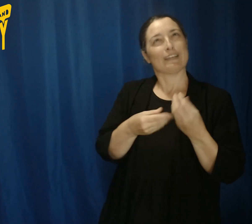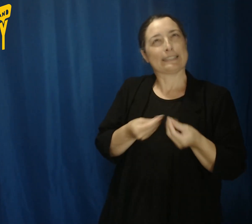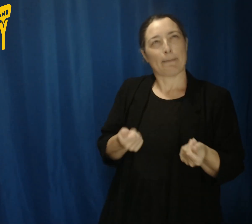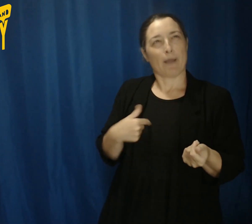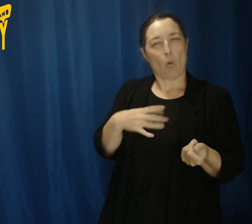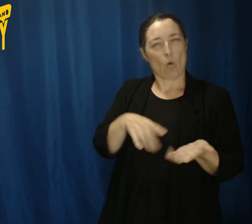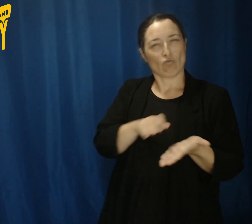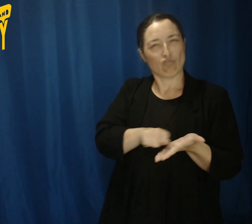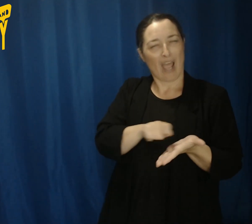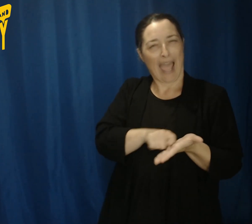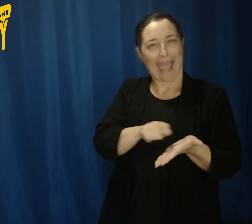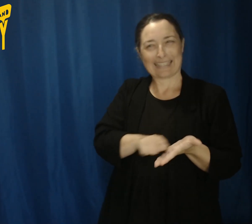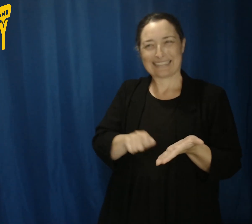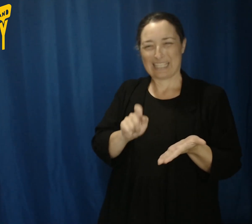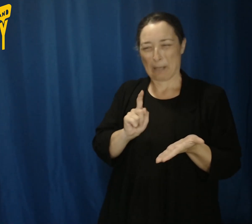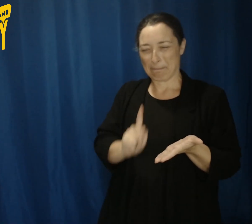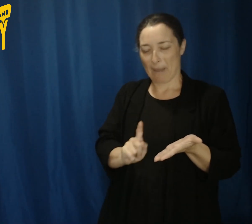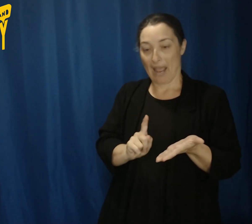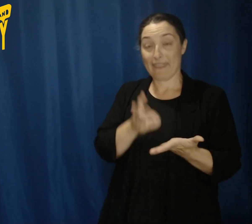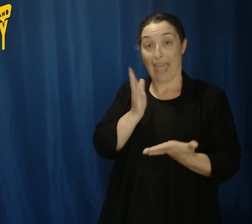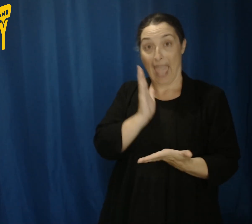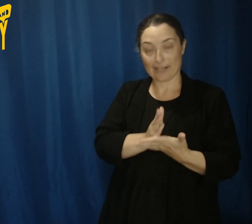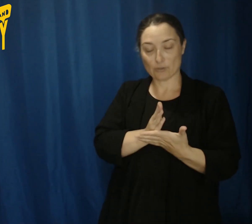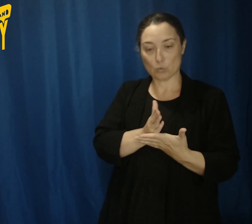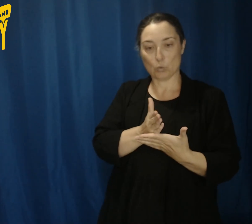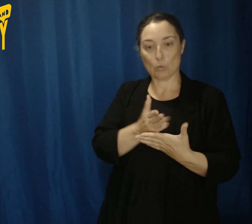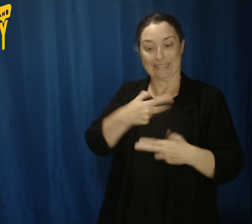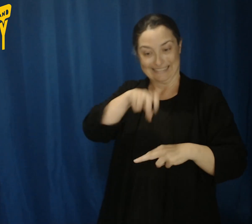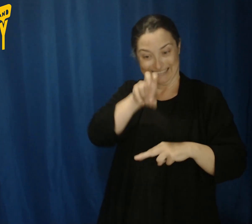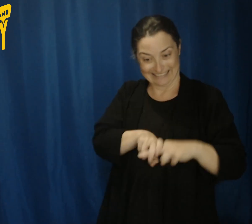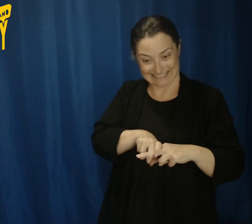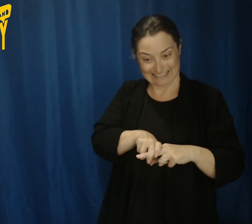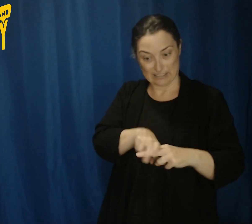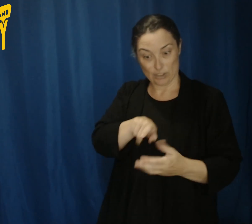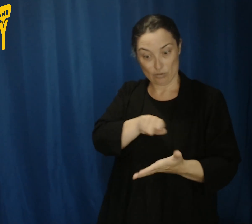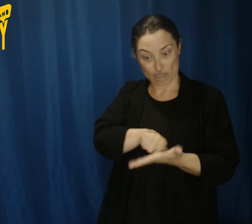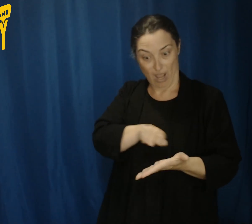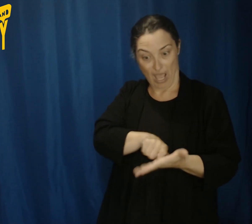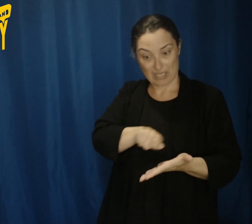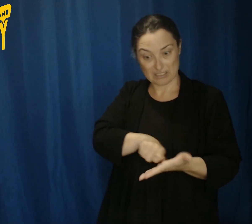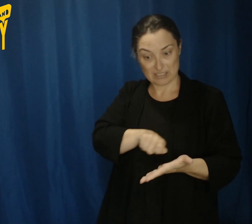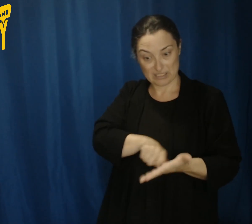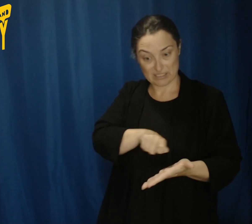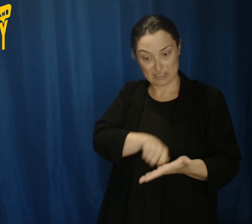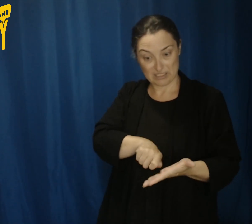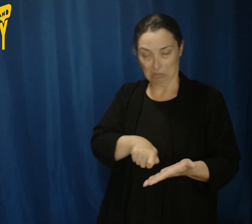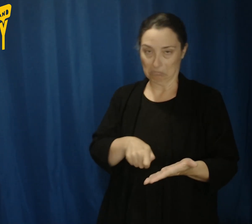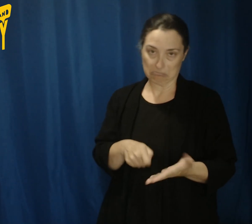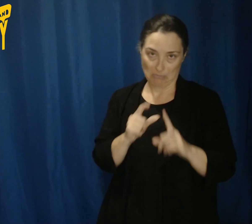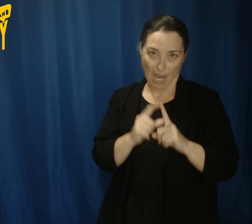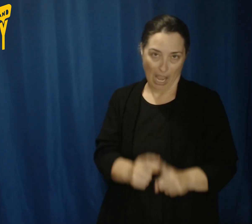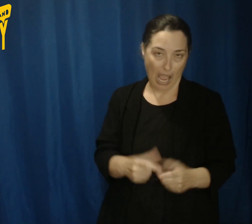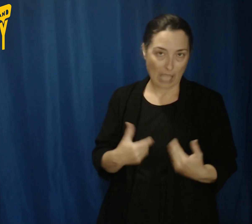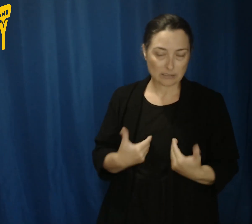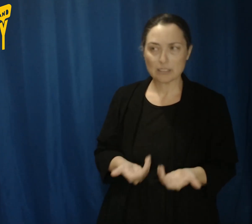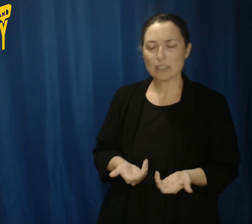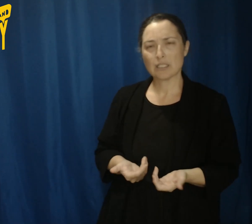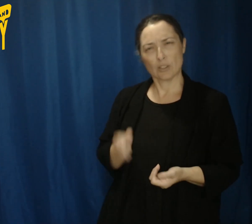But I find the discipline of actually sitting down and writing it or thinking about it quite difficult. Do you have a creative